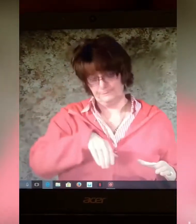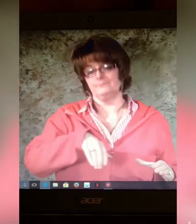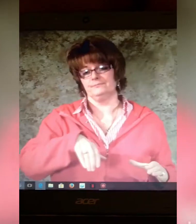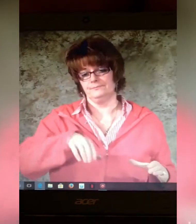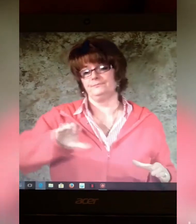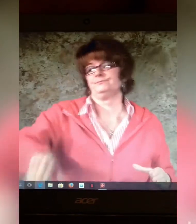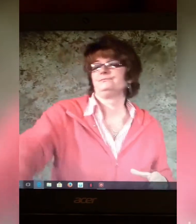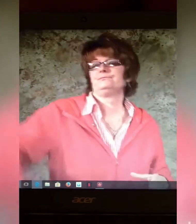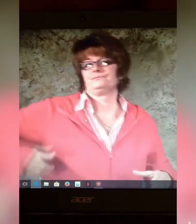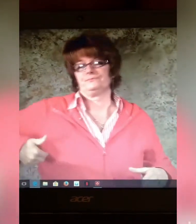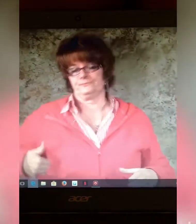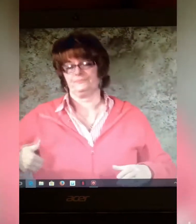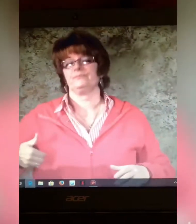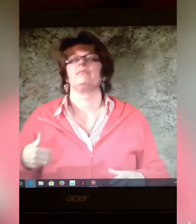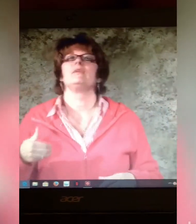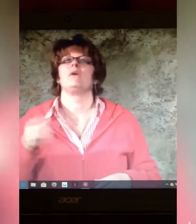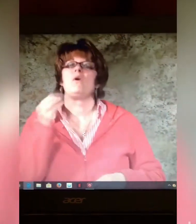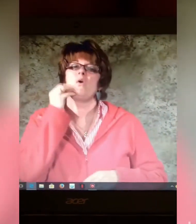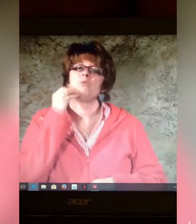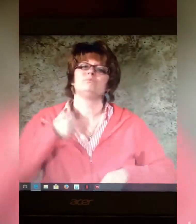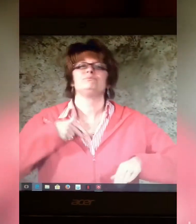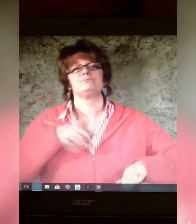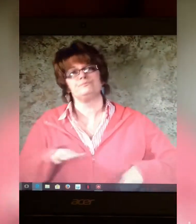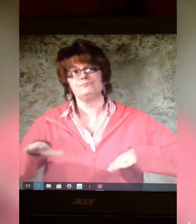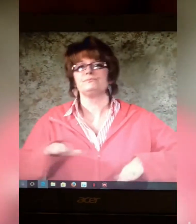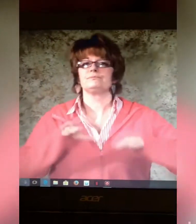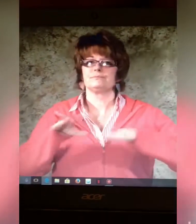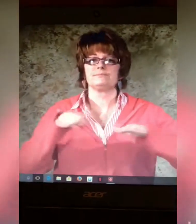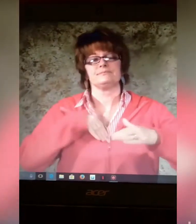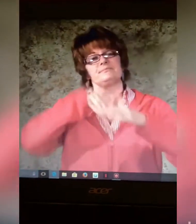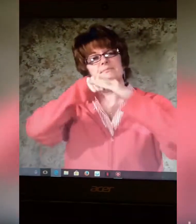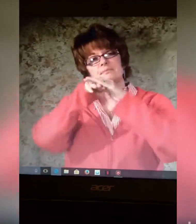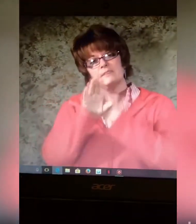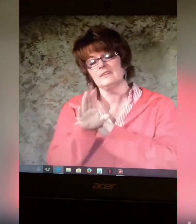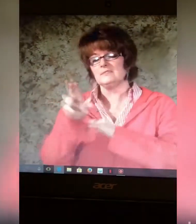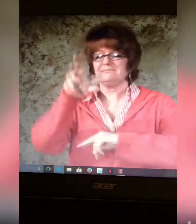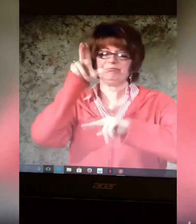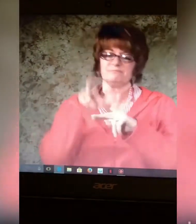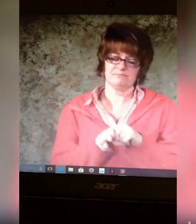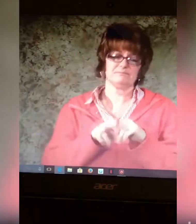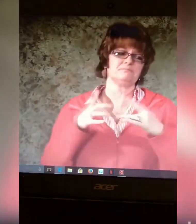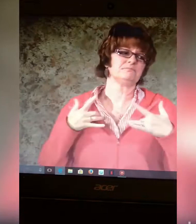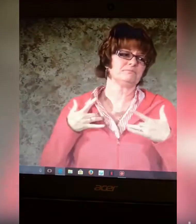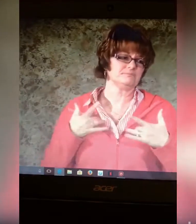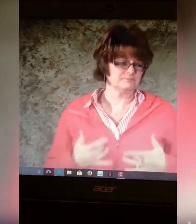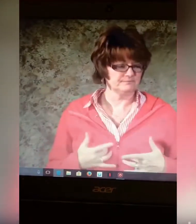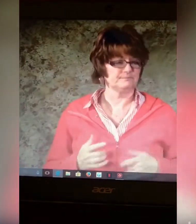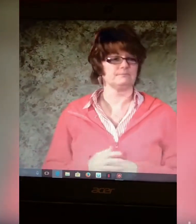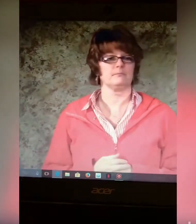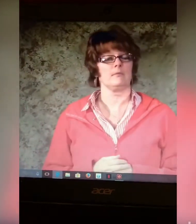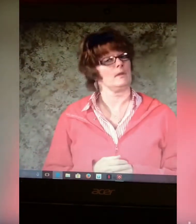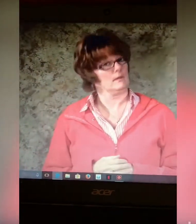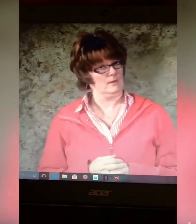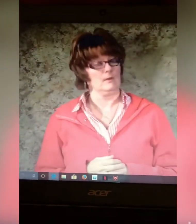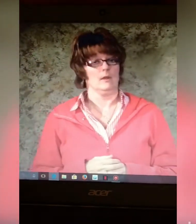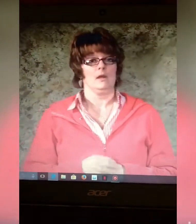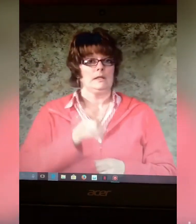I put my top back on, and I picked my box up, and I went home. And when I got home, I sat down, and I was just really